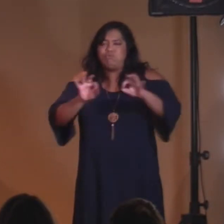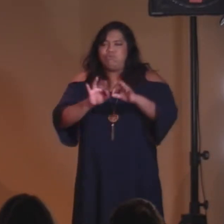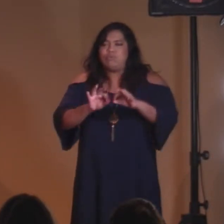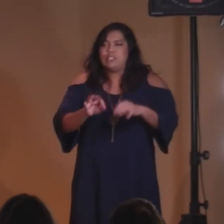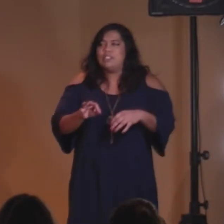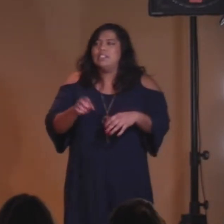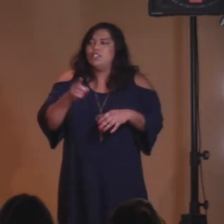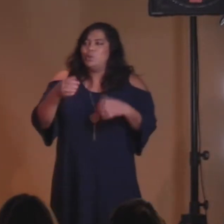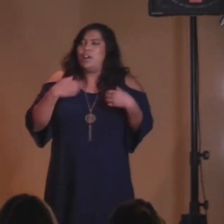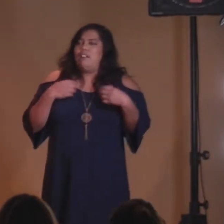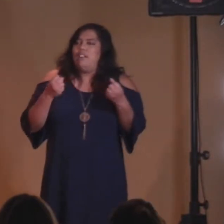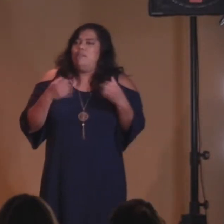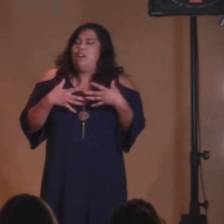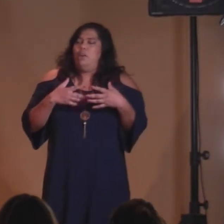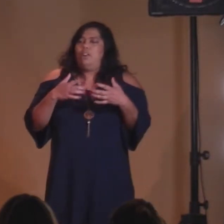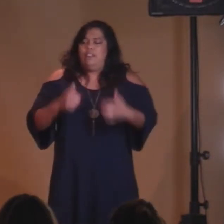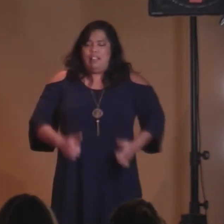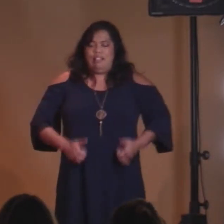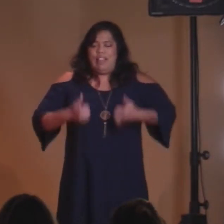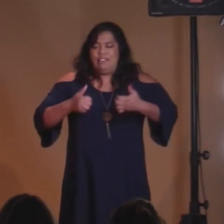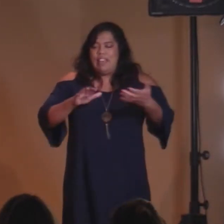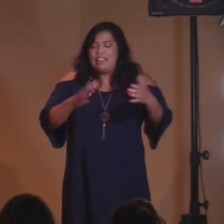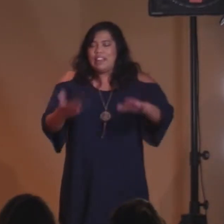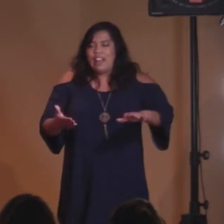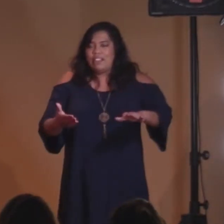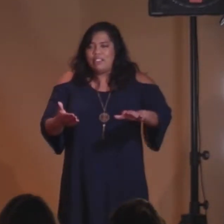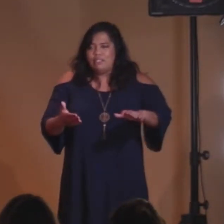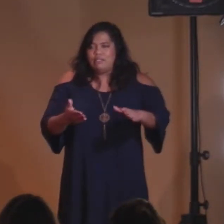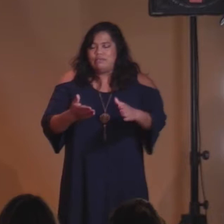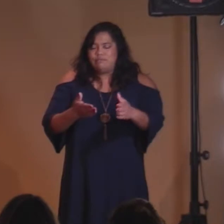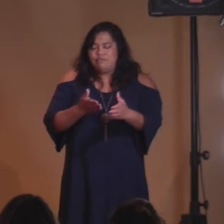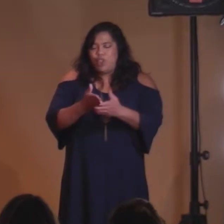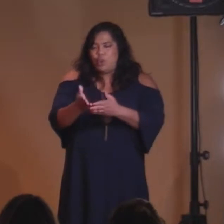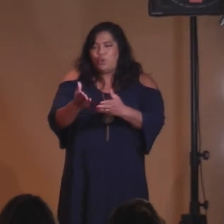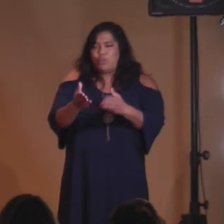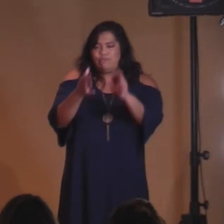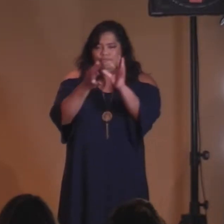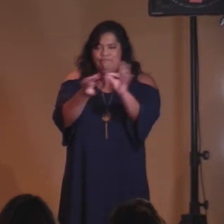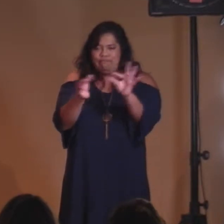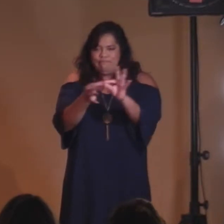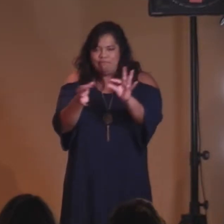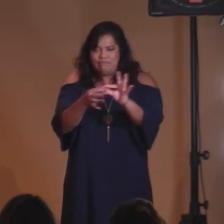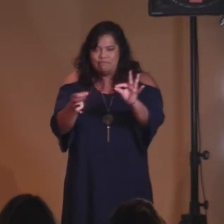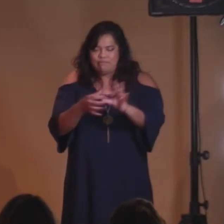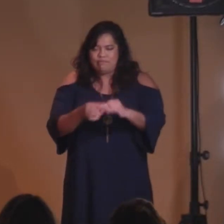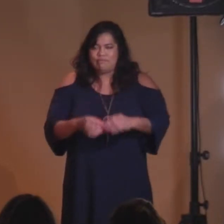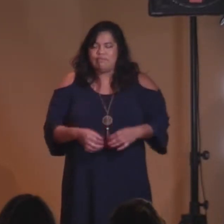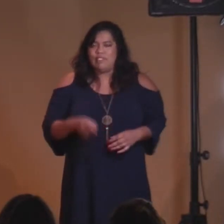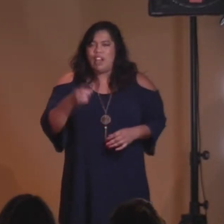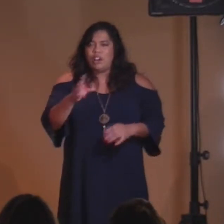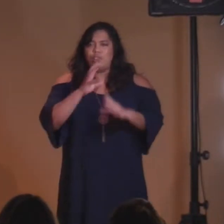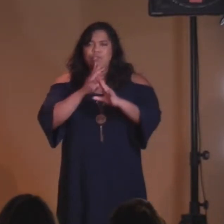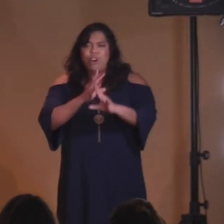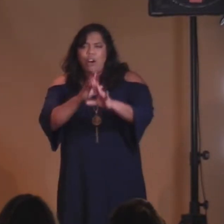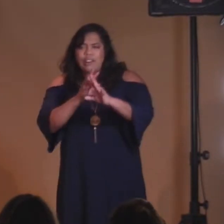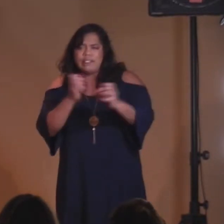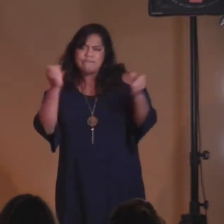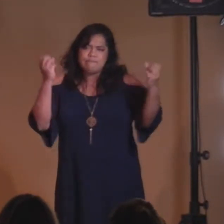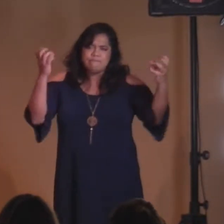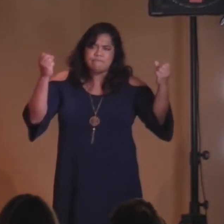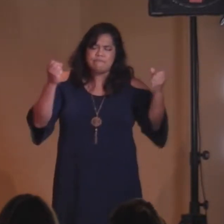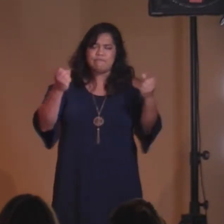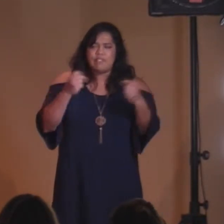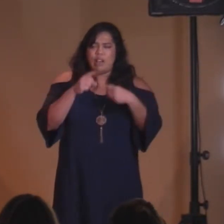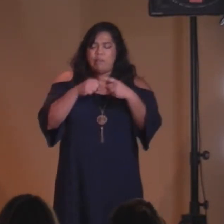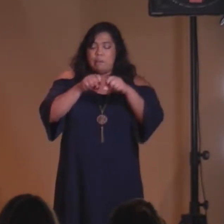have the power of life and death in your tongue. How are you speaking? Are you speaking